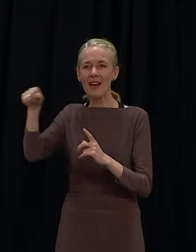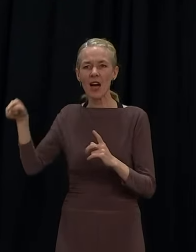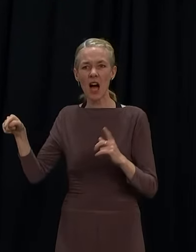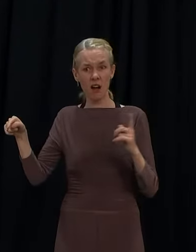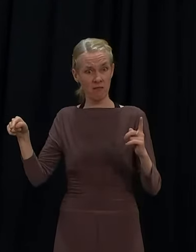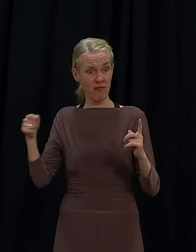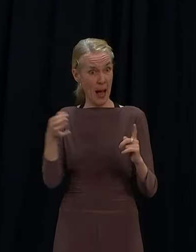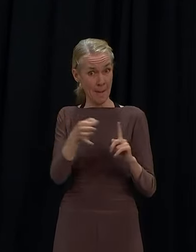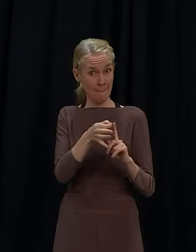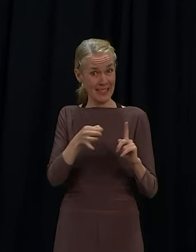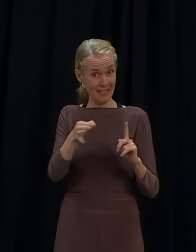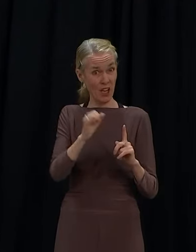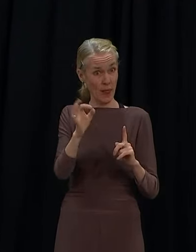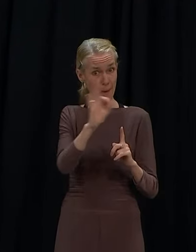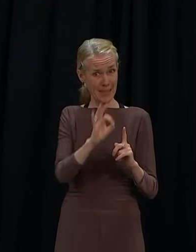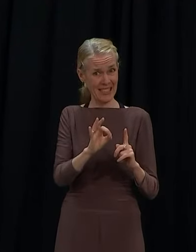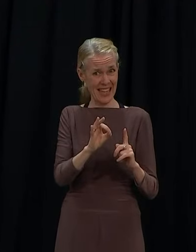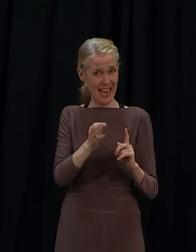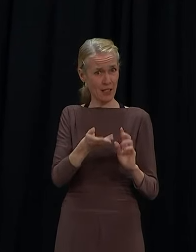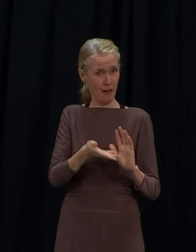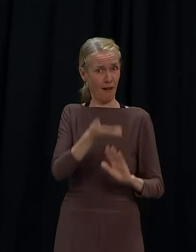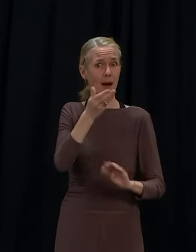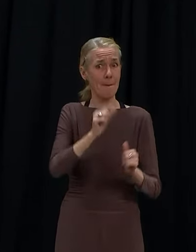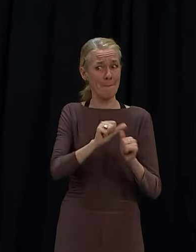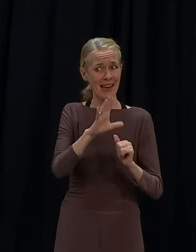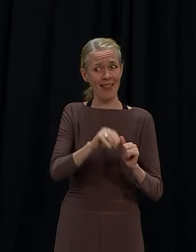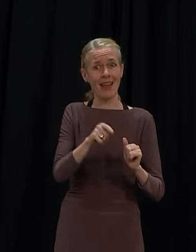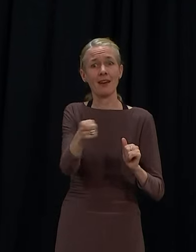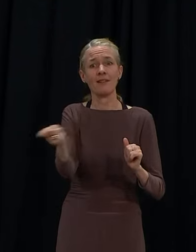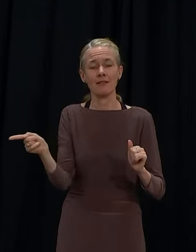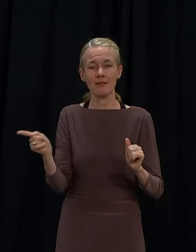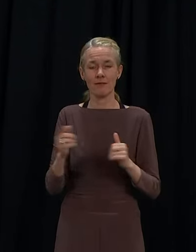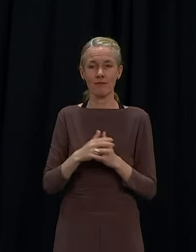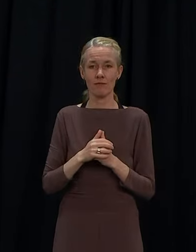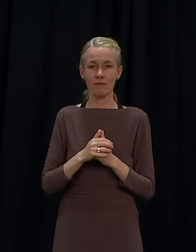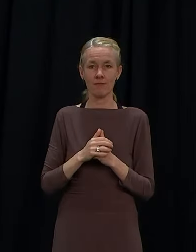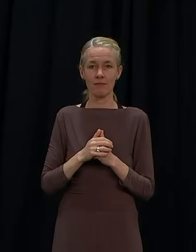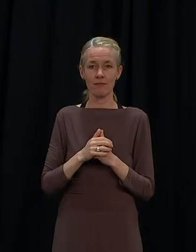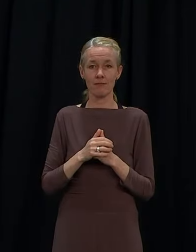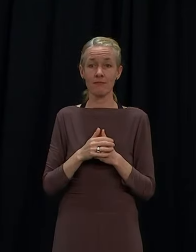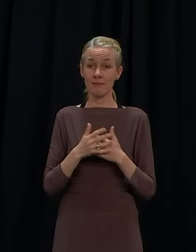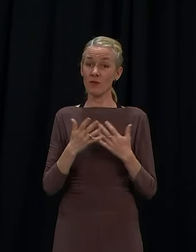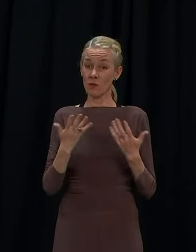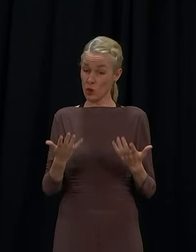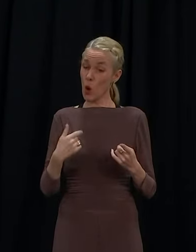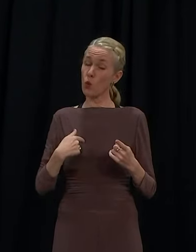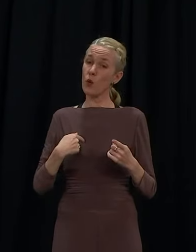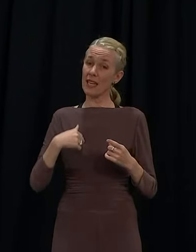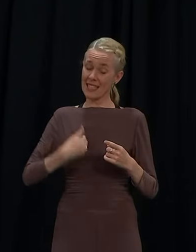As we roll out, we've got to keep making sure that no matter what your age, we are reaching those members